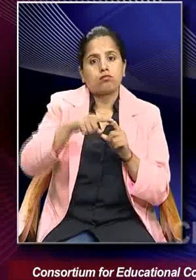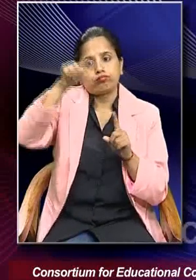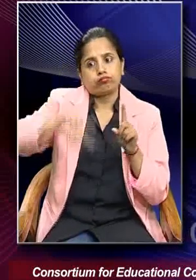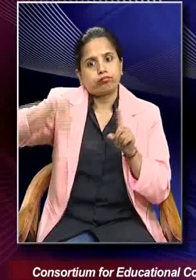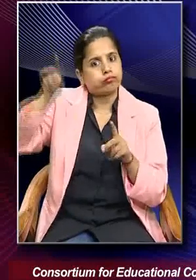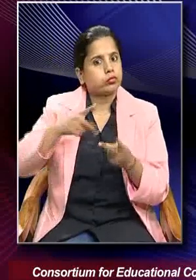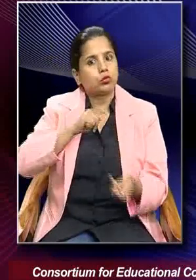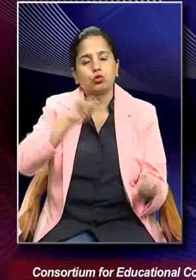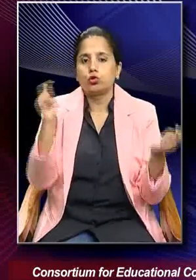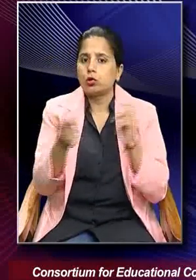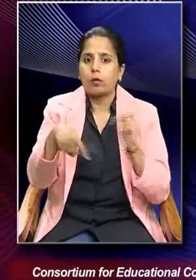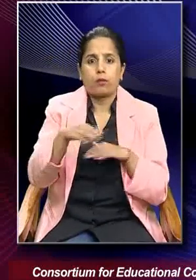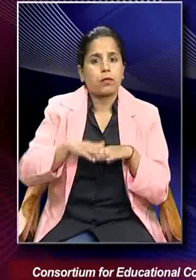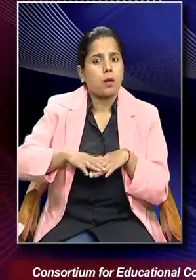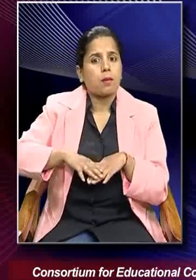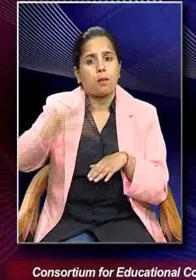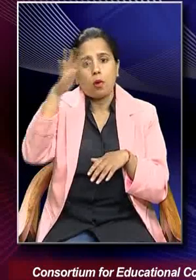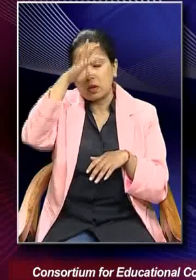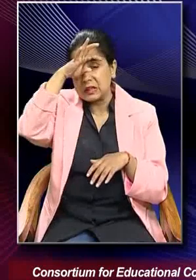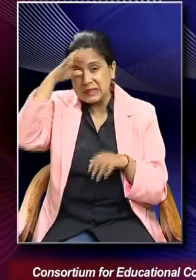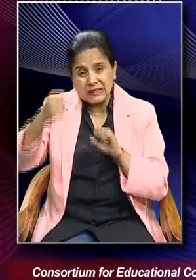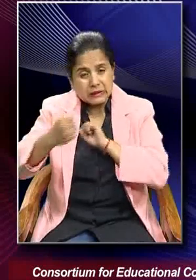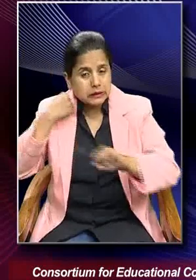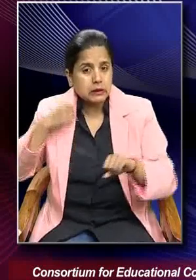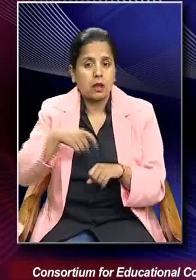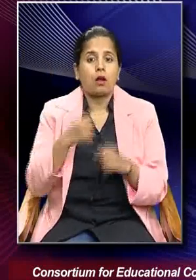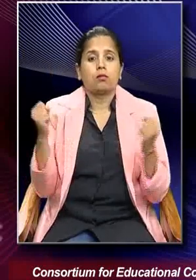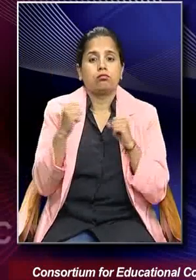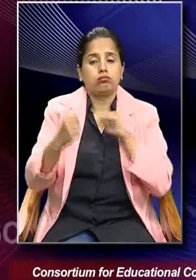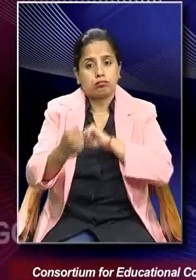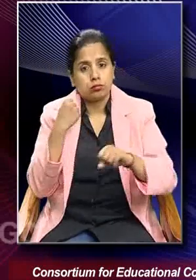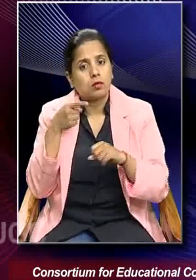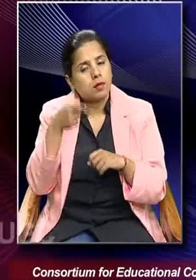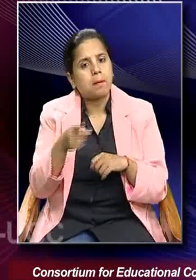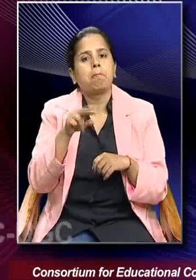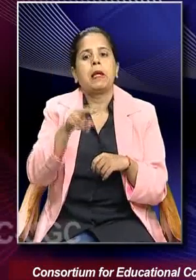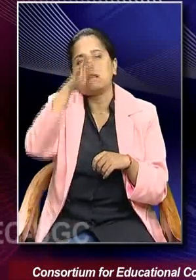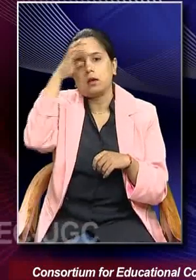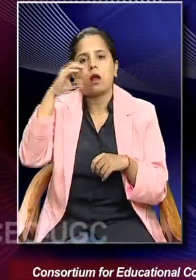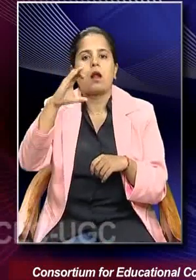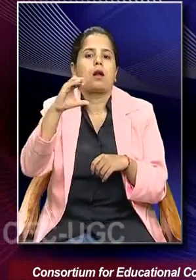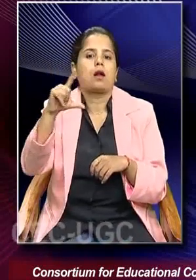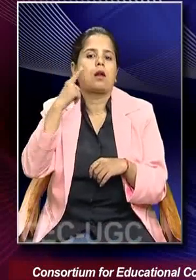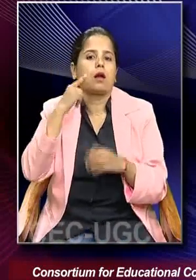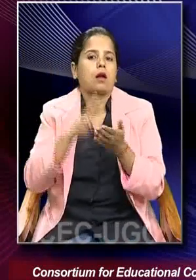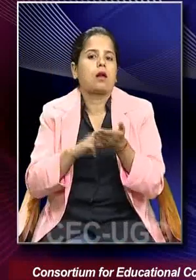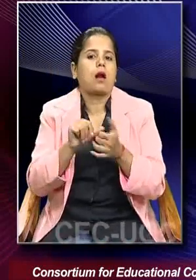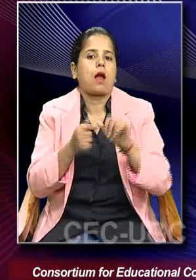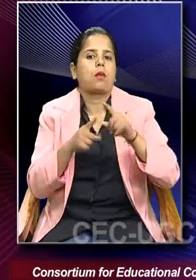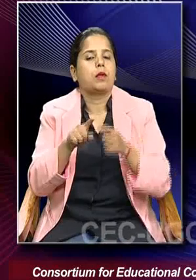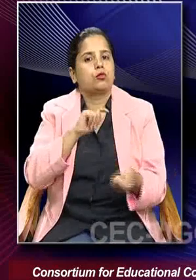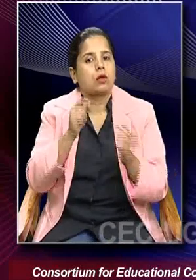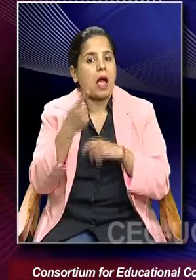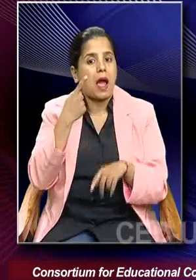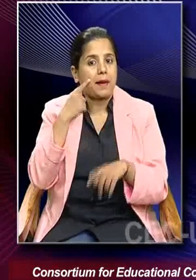variability and extreme weather events. This is what climate change is. The IPCC, which